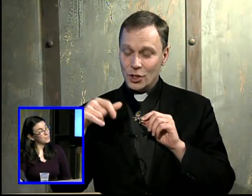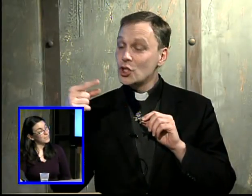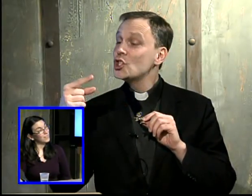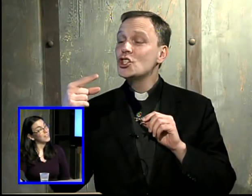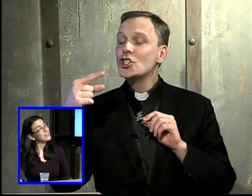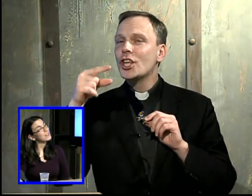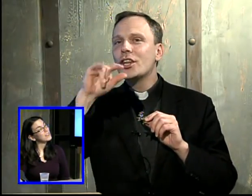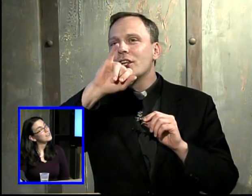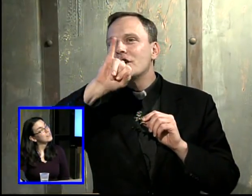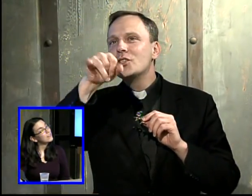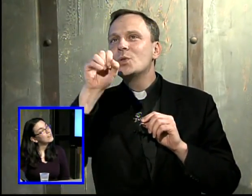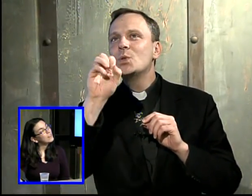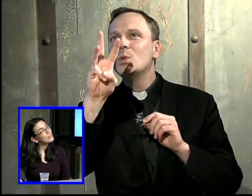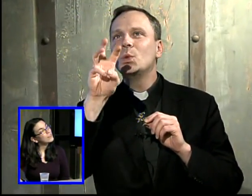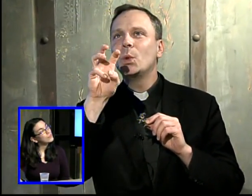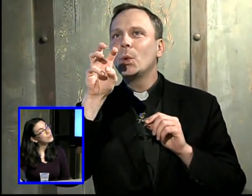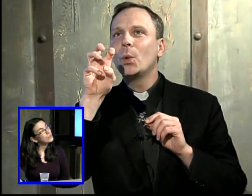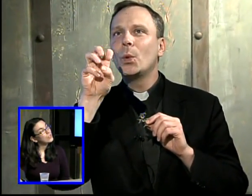Yes.